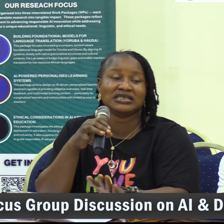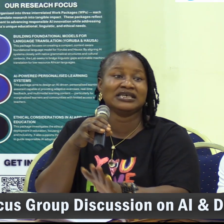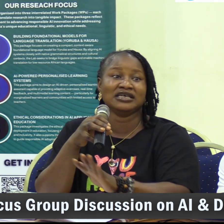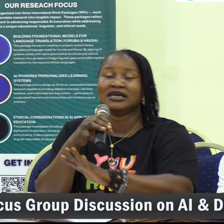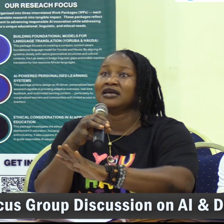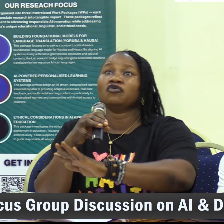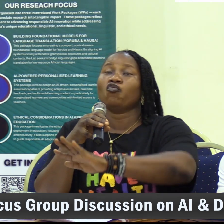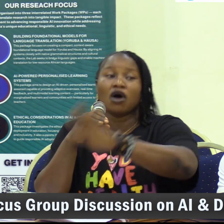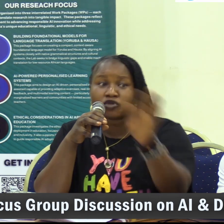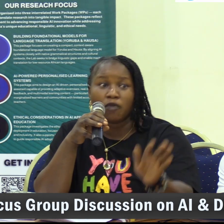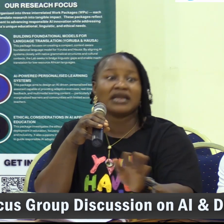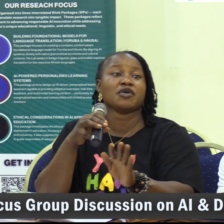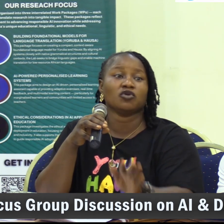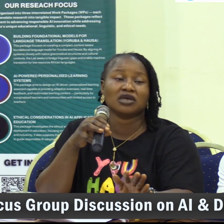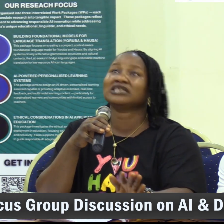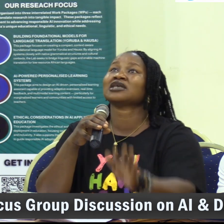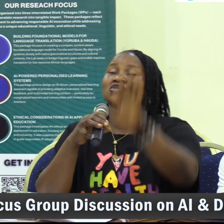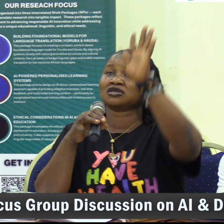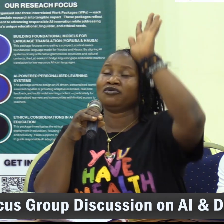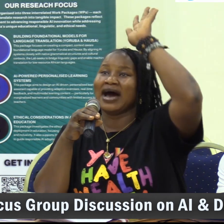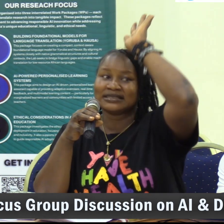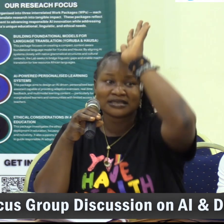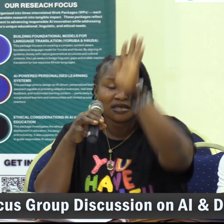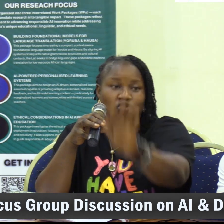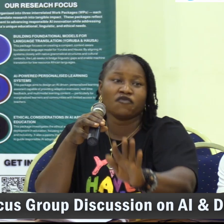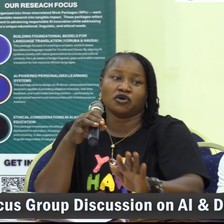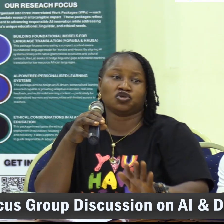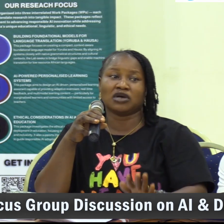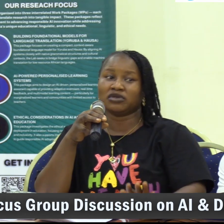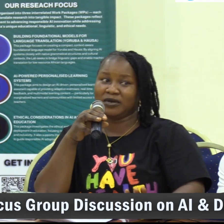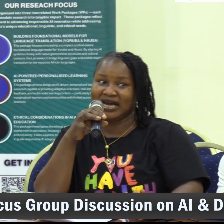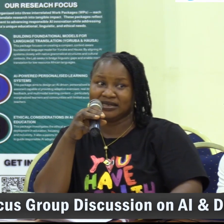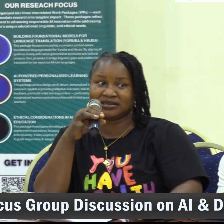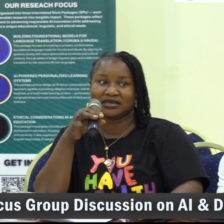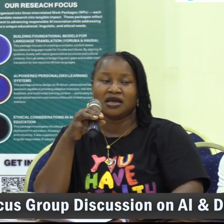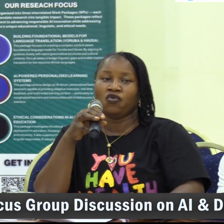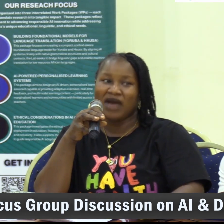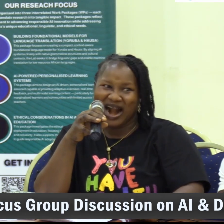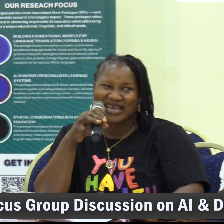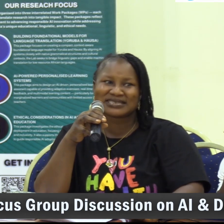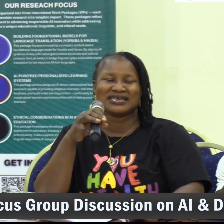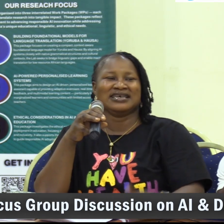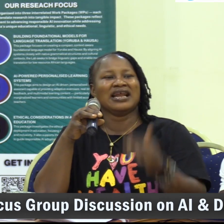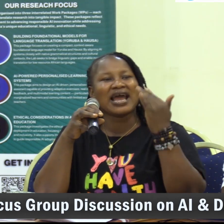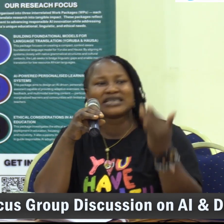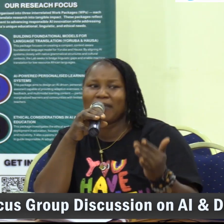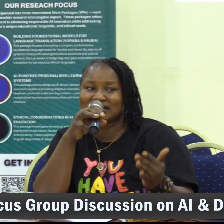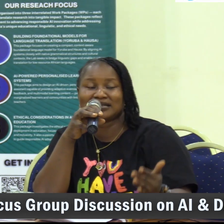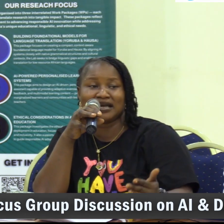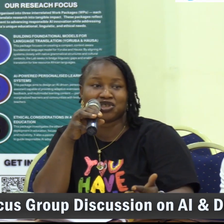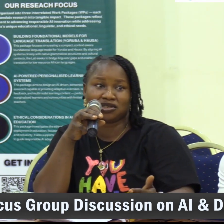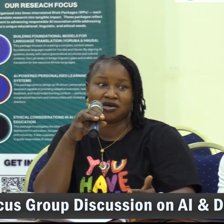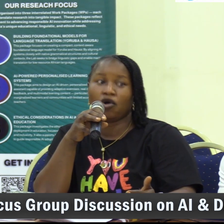general one, so many people, they just write school for children with special needs. Whereas a